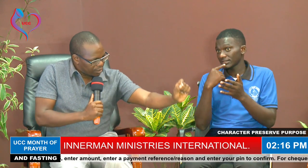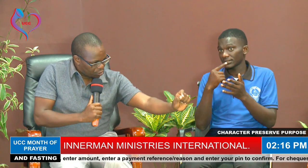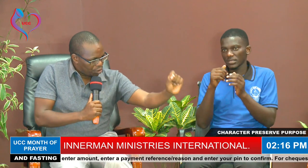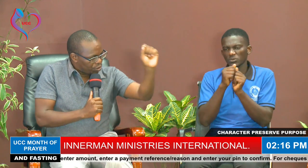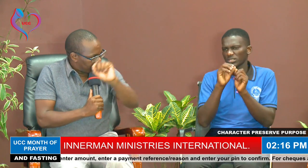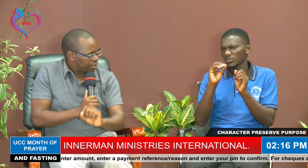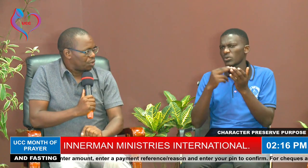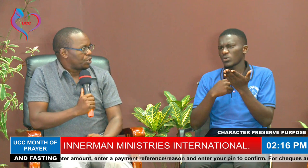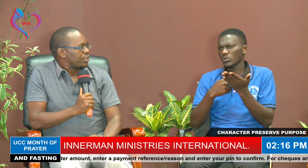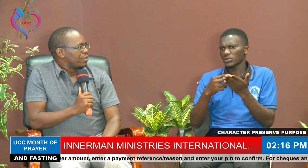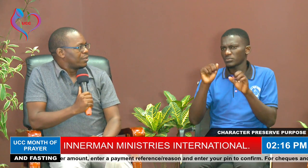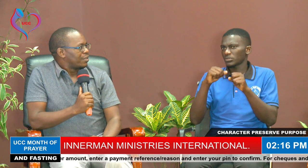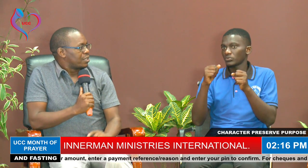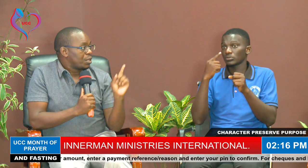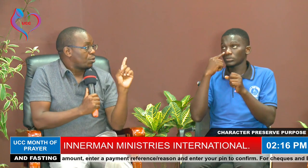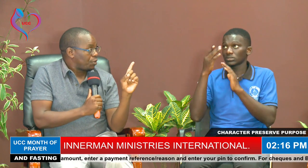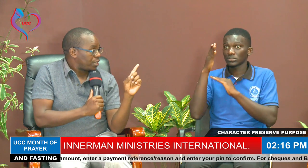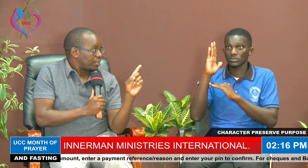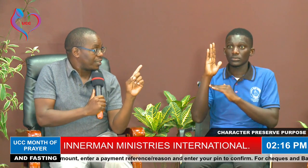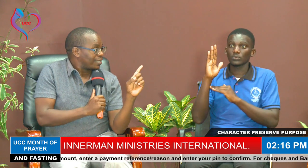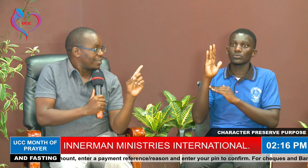holiness, you will not see the Lord. See, without righteousness.